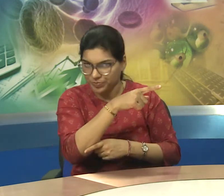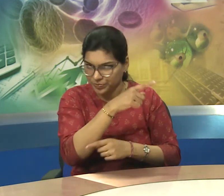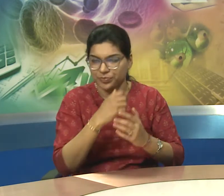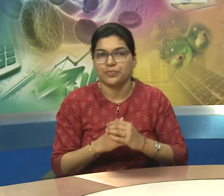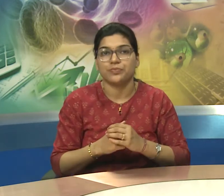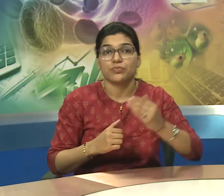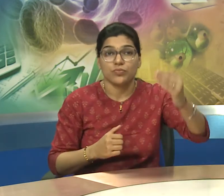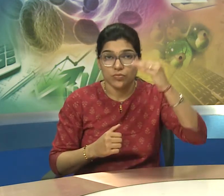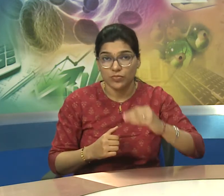manufacturer.